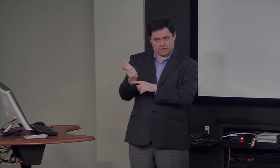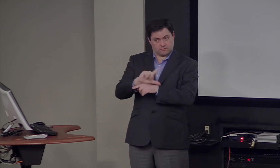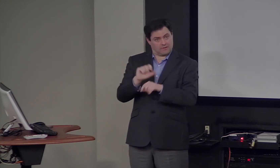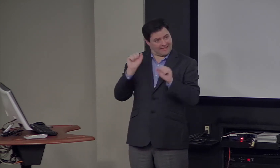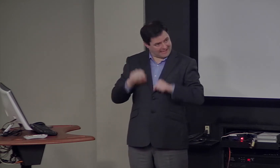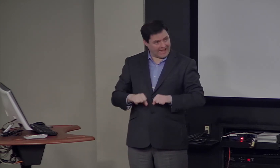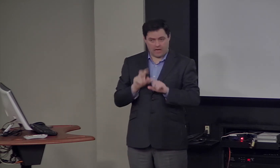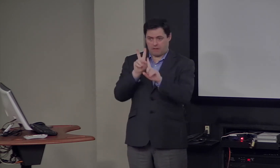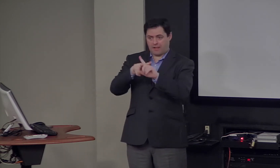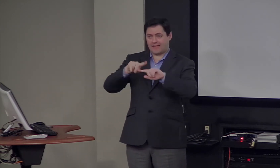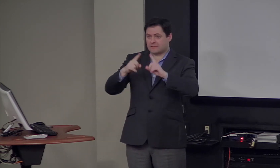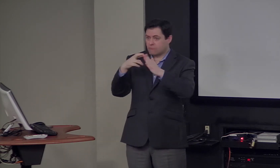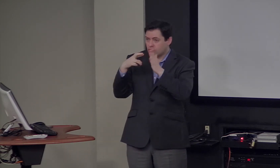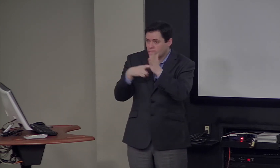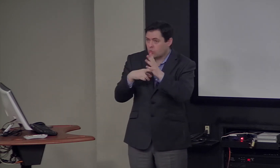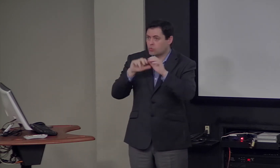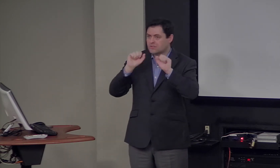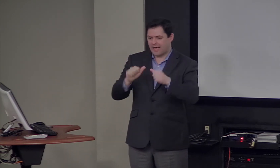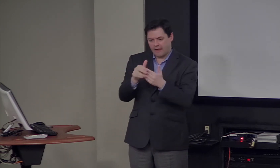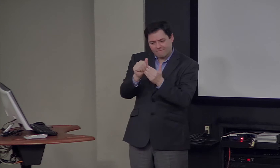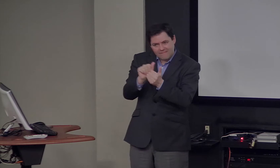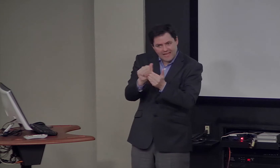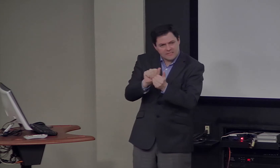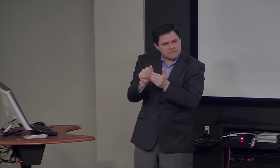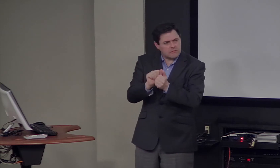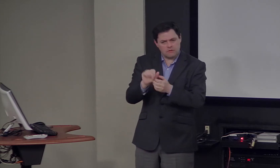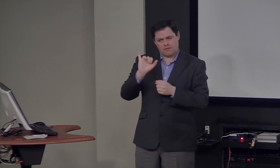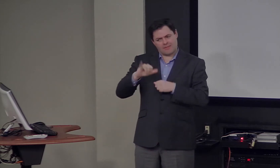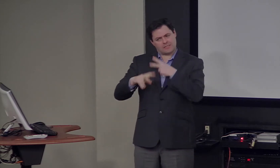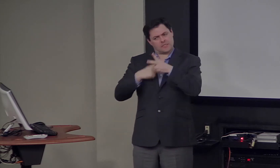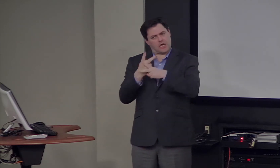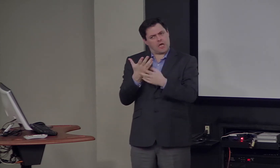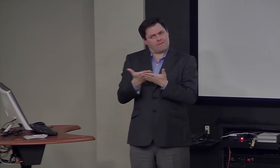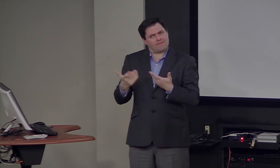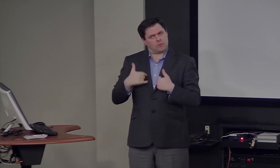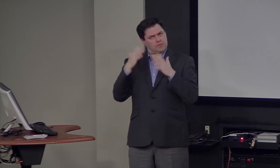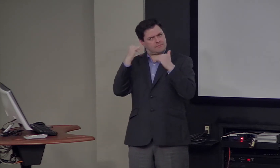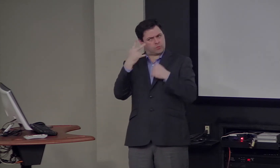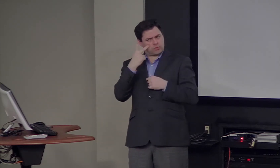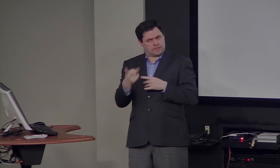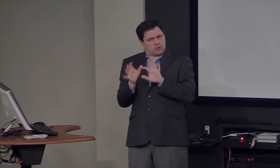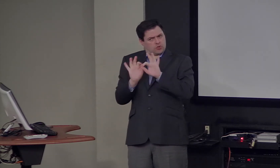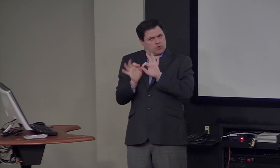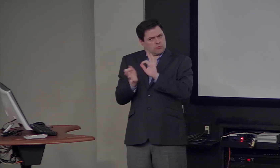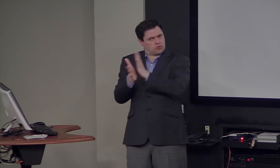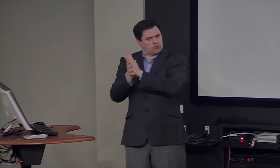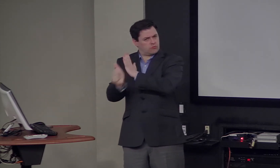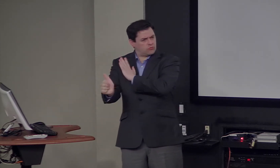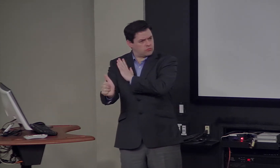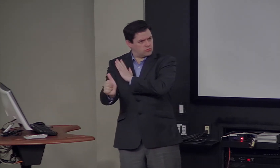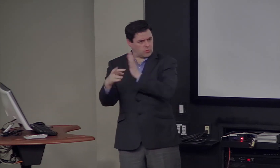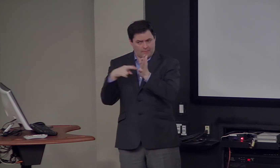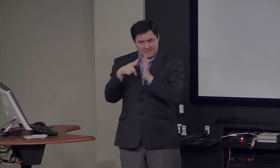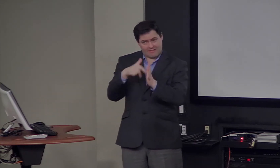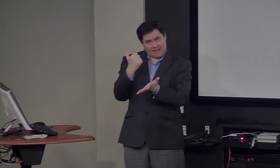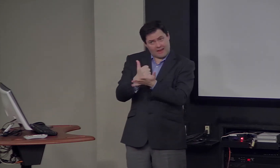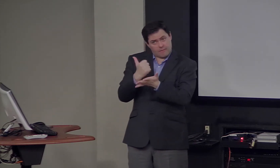and shift tasks and be able to find an A and a 1 and a B and a 2. That looks to a person's ability to use